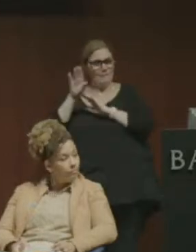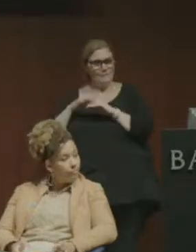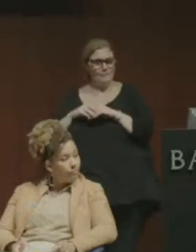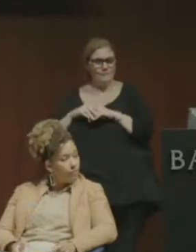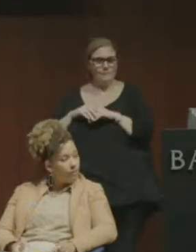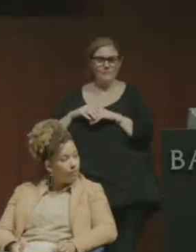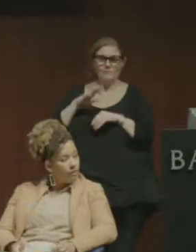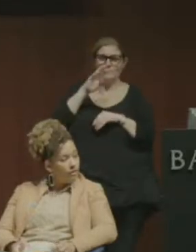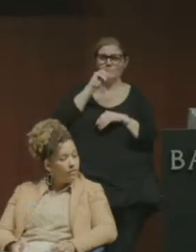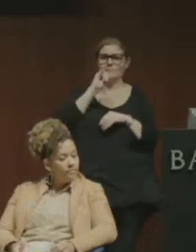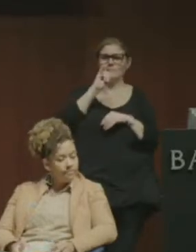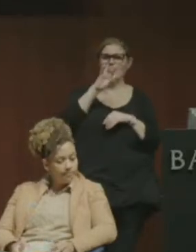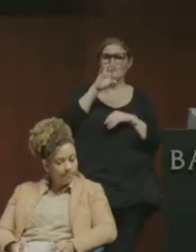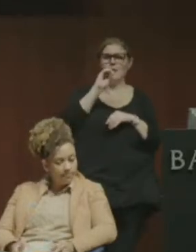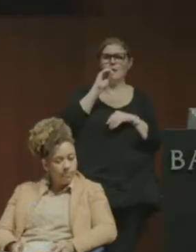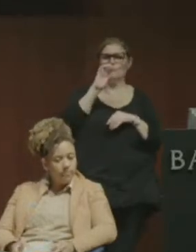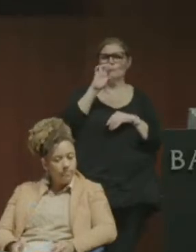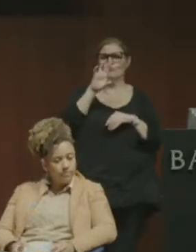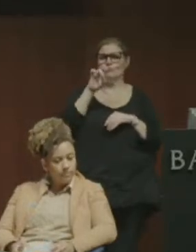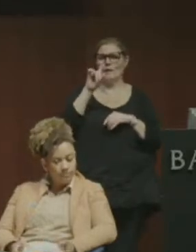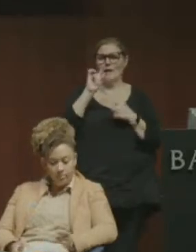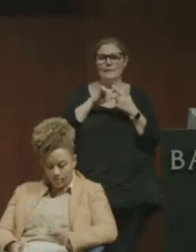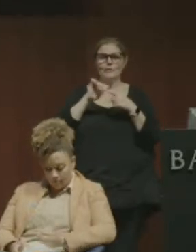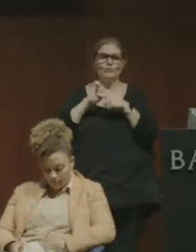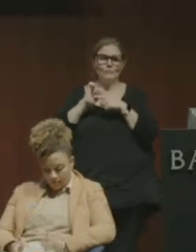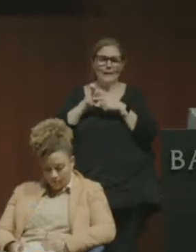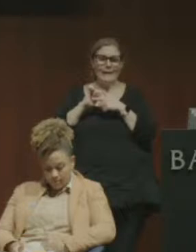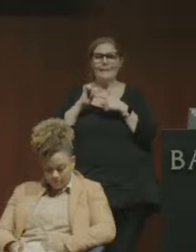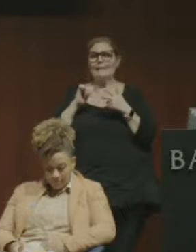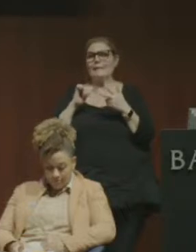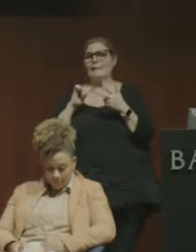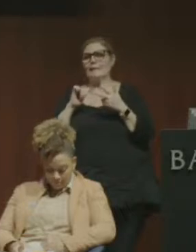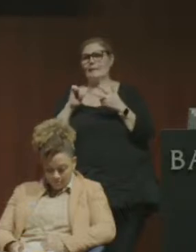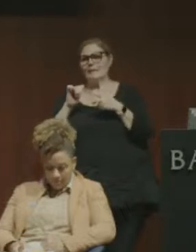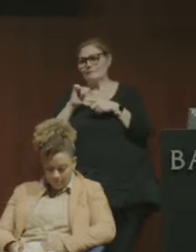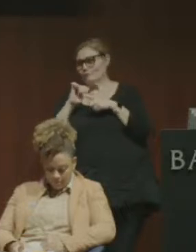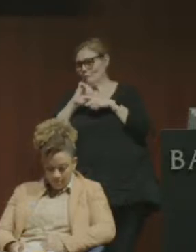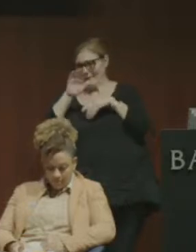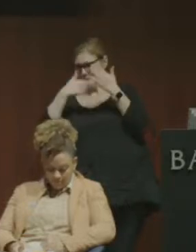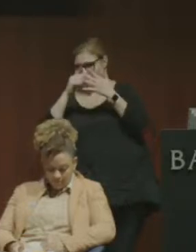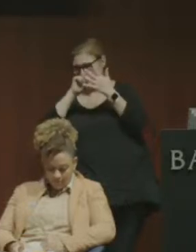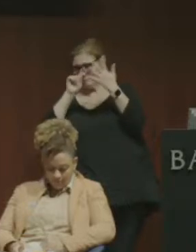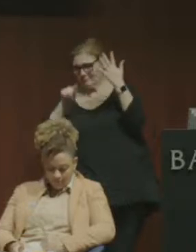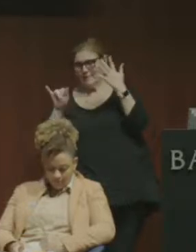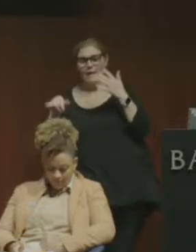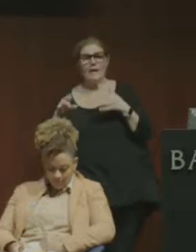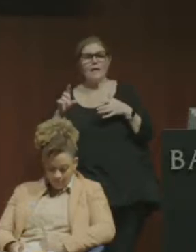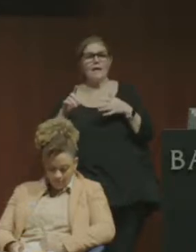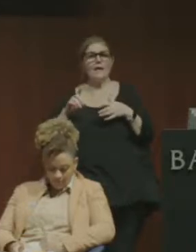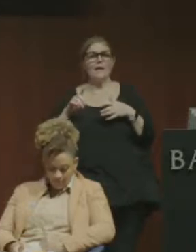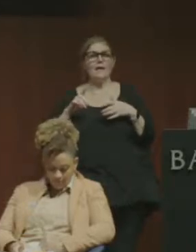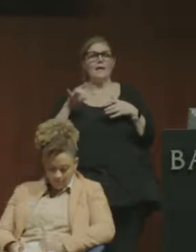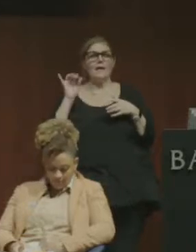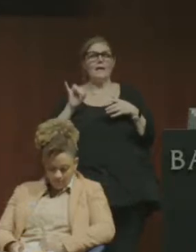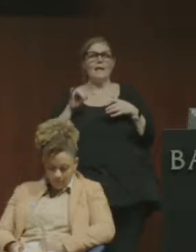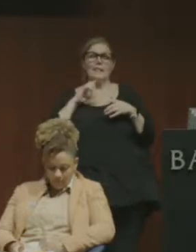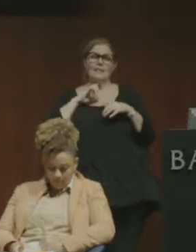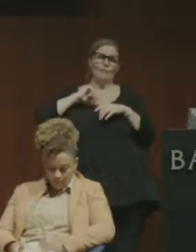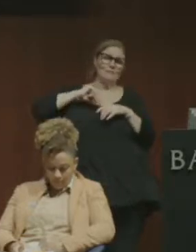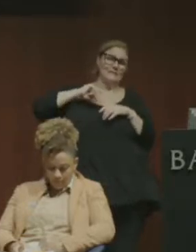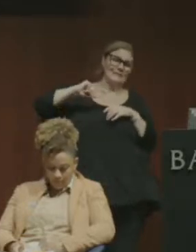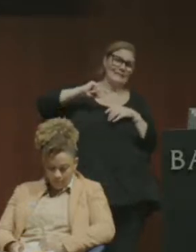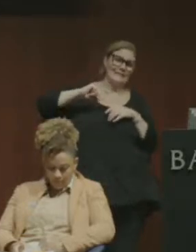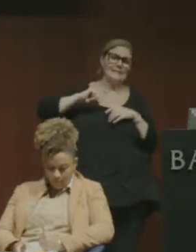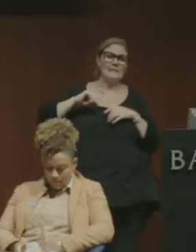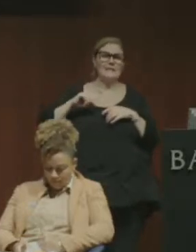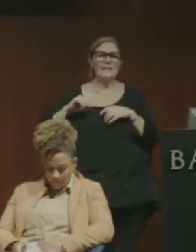right? Microcredit, trainings, as if they need more training or training at all, right? And the call for resilience